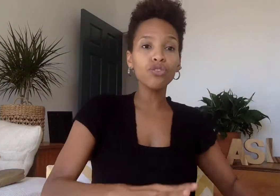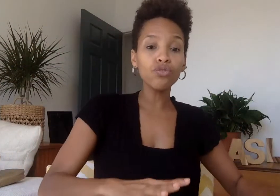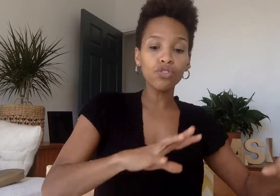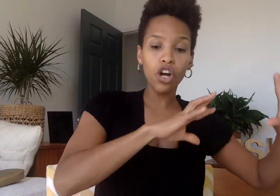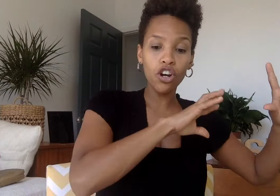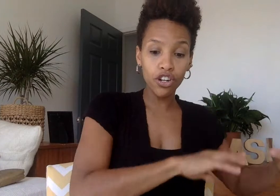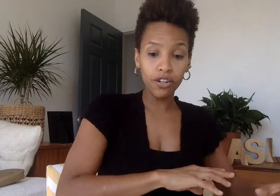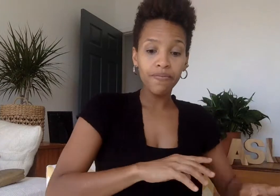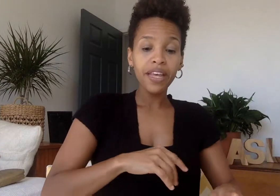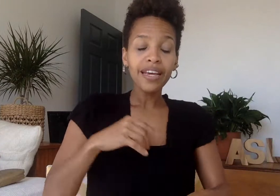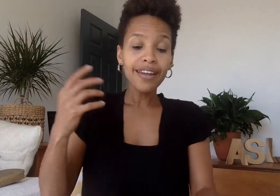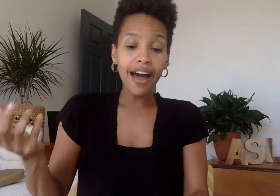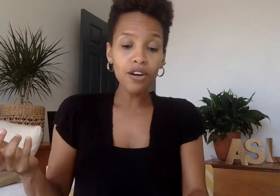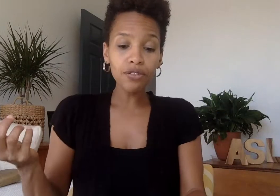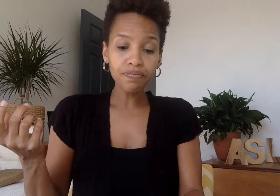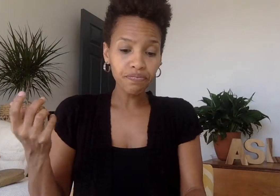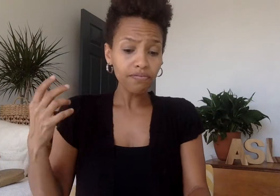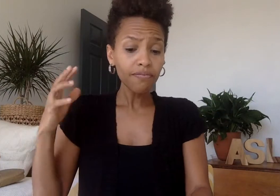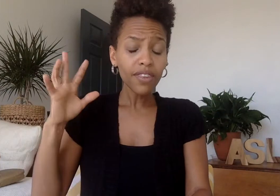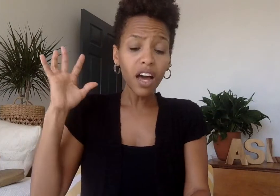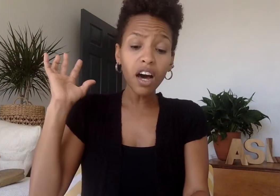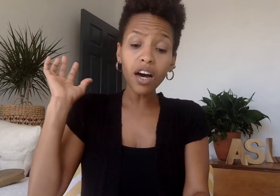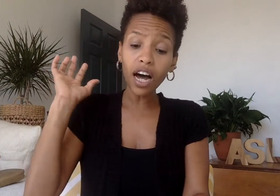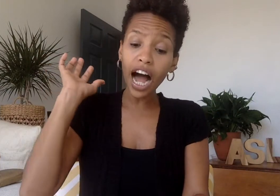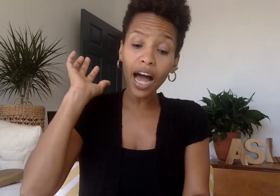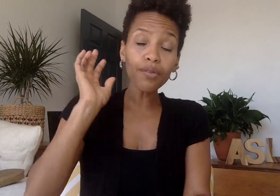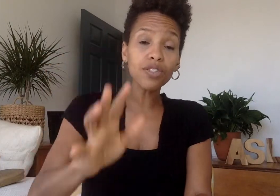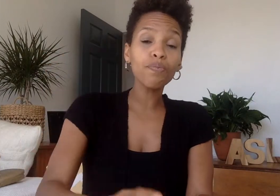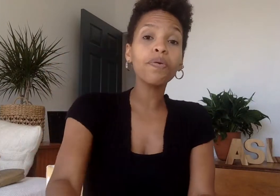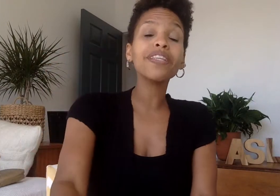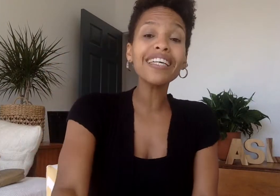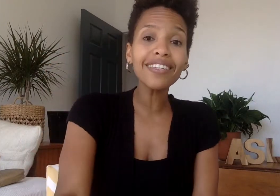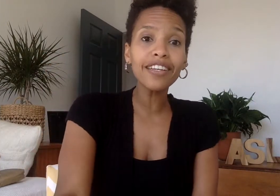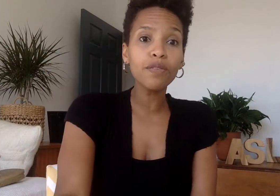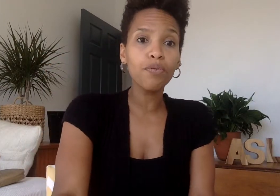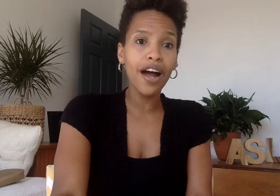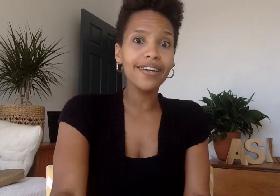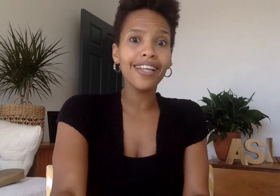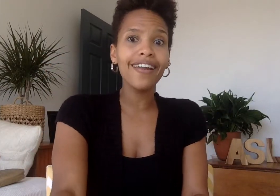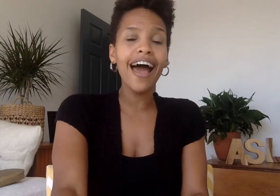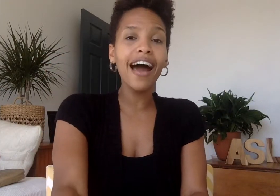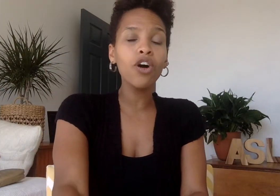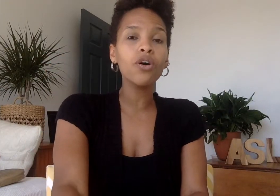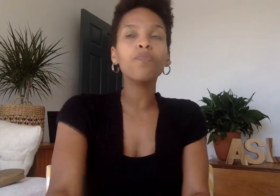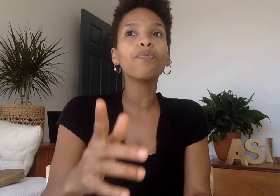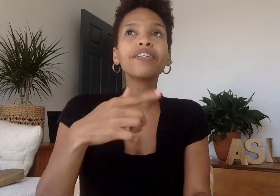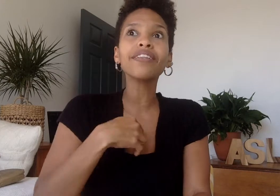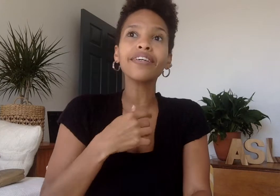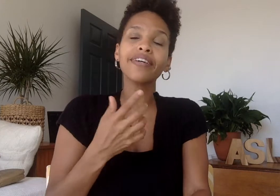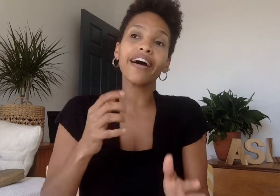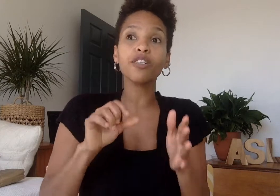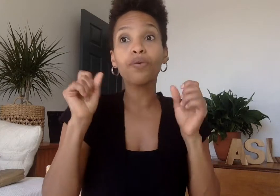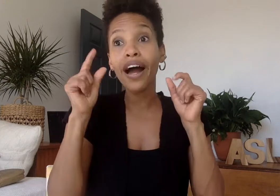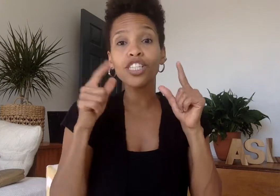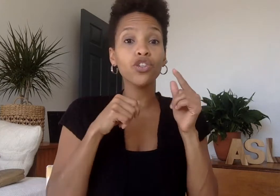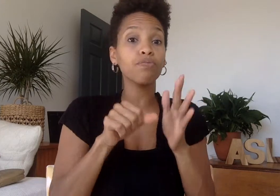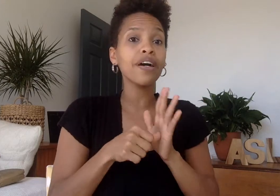new to her. Now, I was pleasantly surprised at surprised or impressed